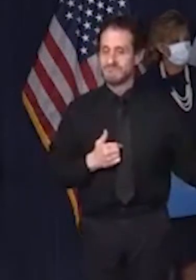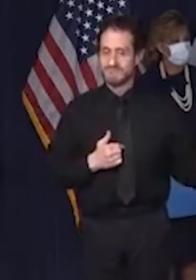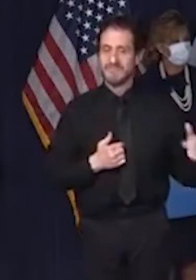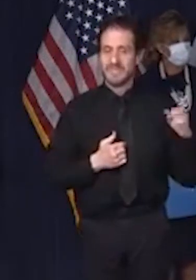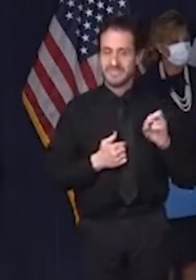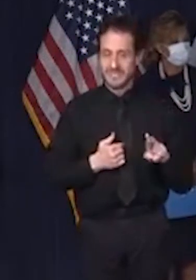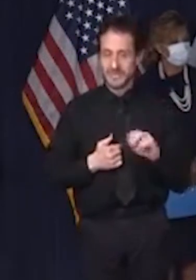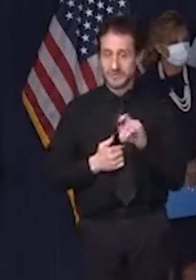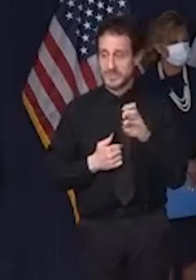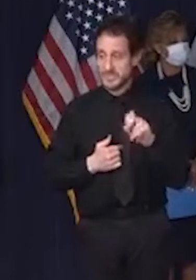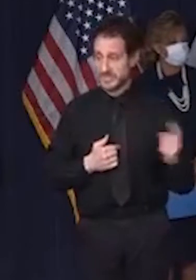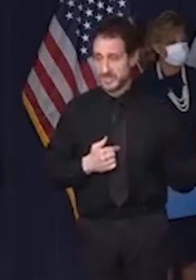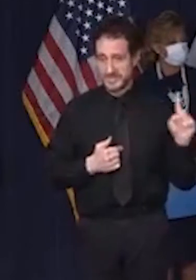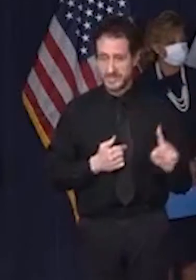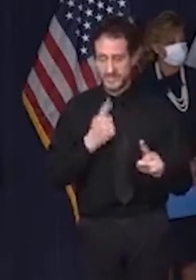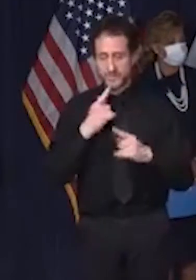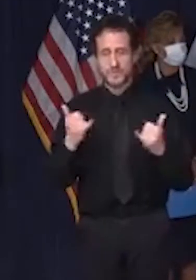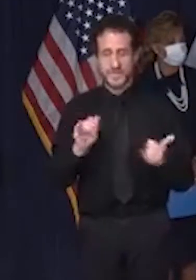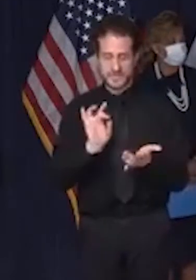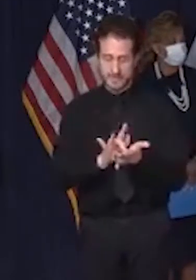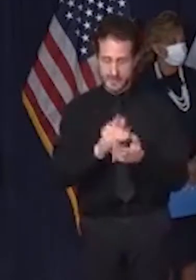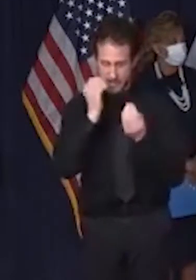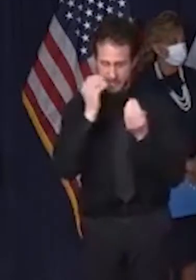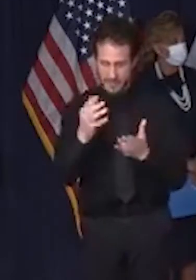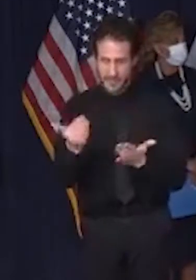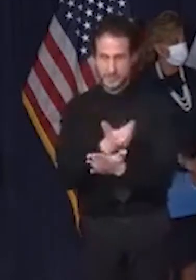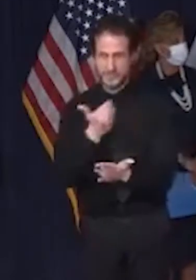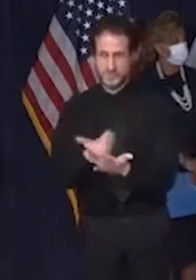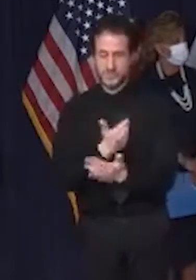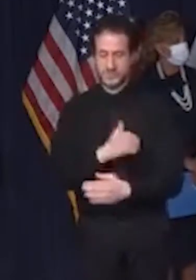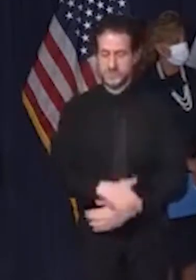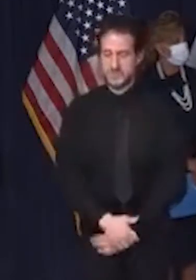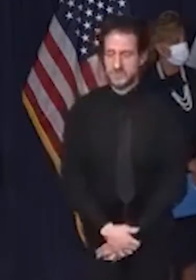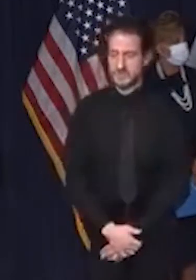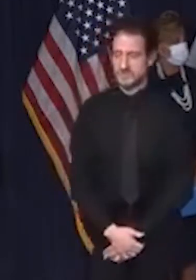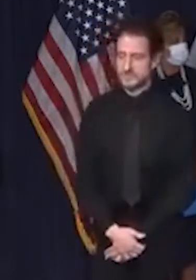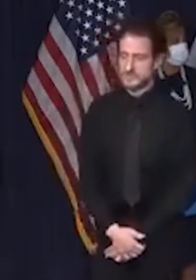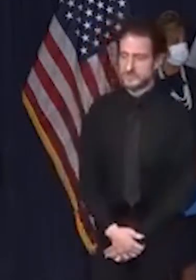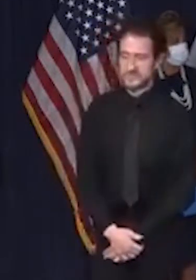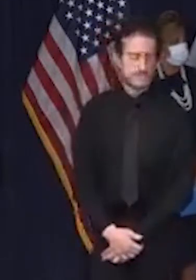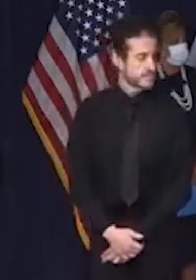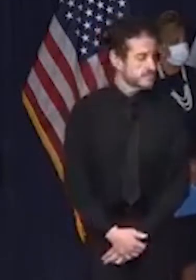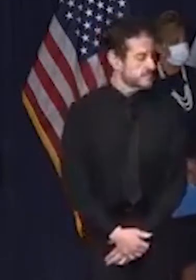Dr. Ezeke for today's medical update. Doctor.